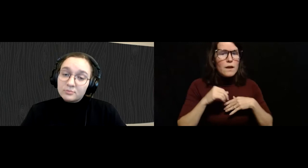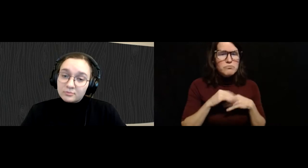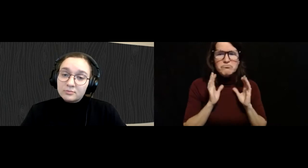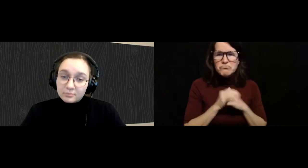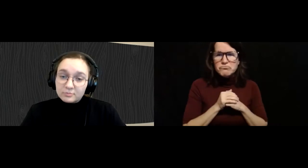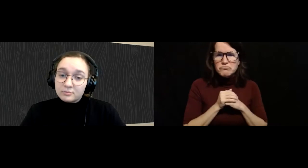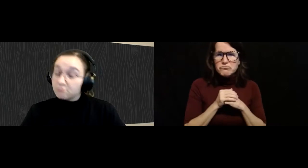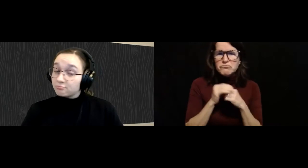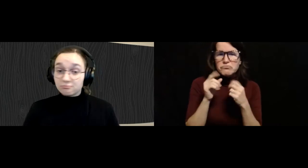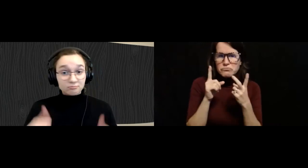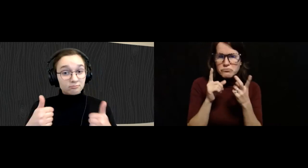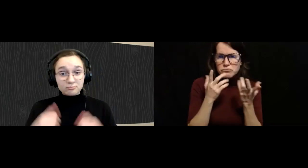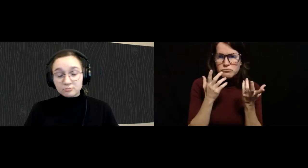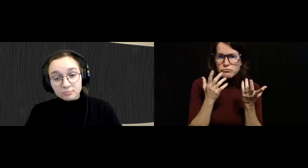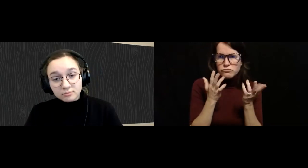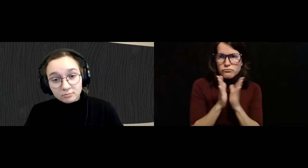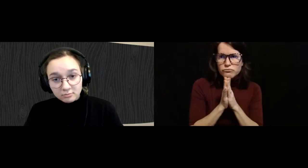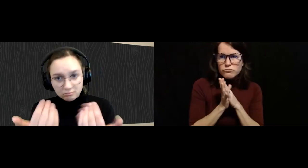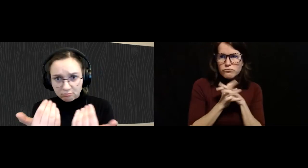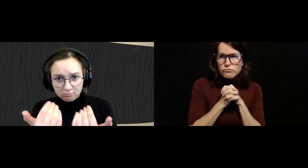family to learn that for your 3-year-old son.